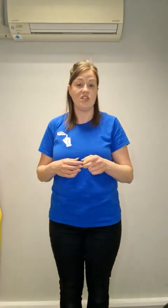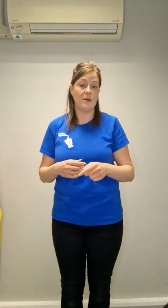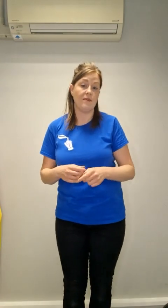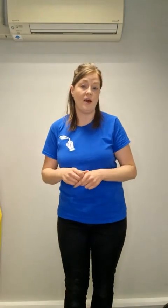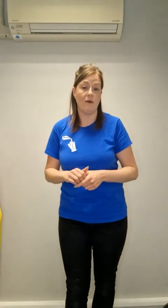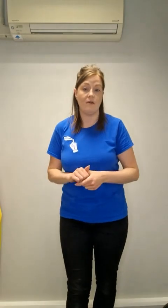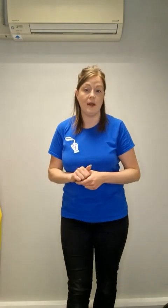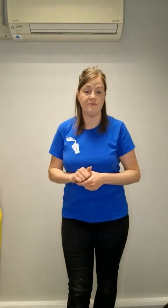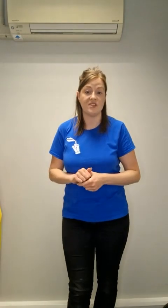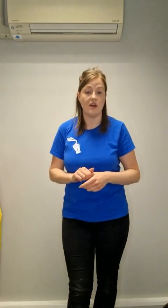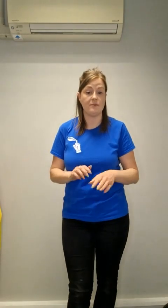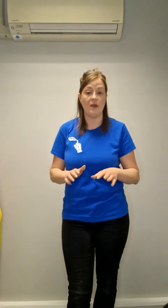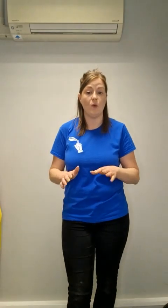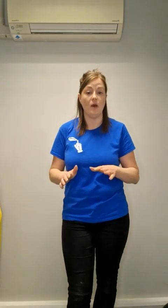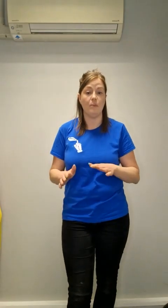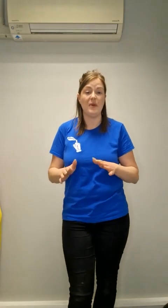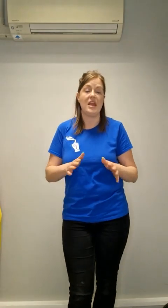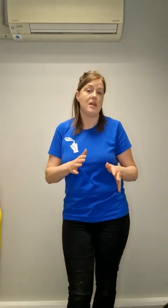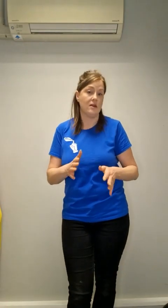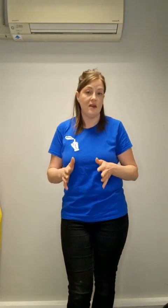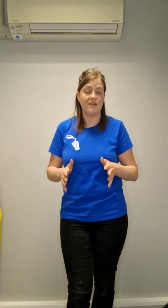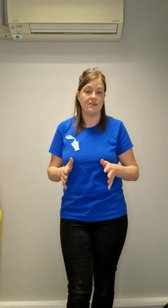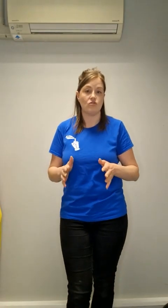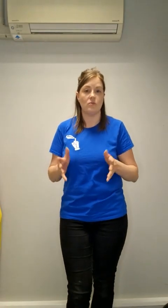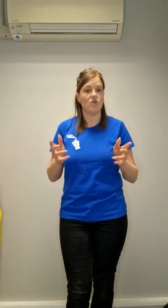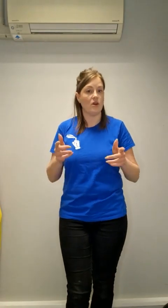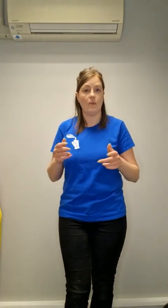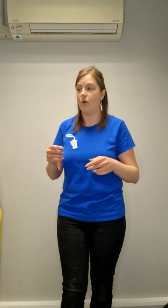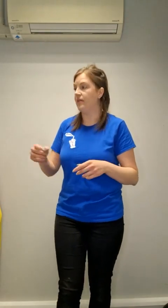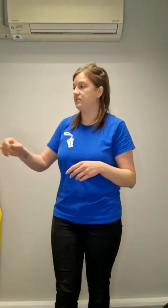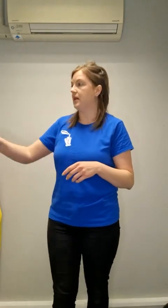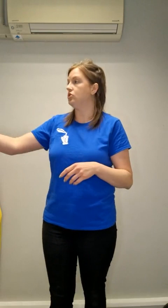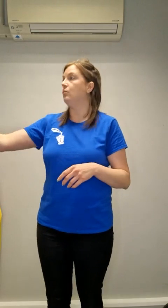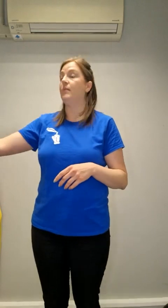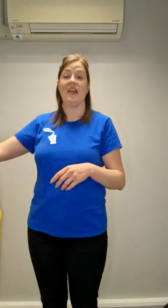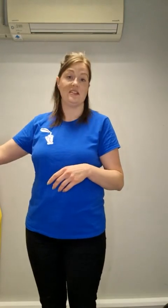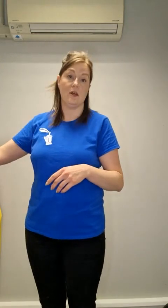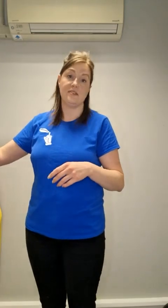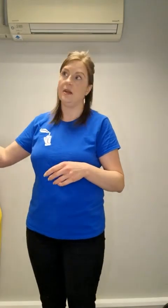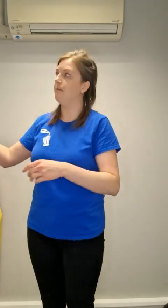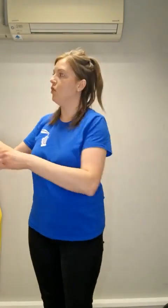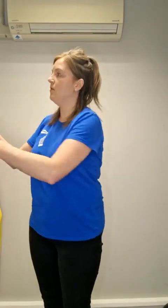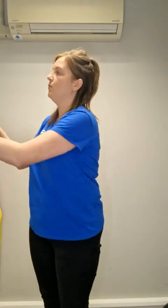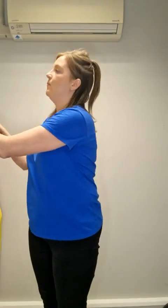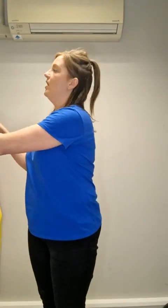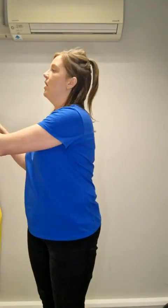some of our signs may well be that description, and I'll point those out to you when we get to those in a moment when we're learning